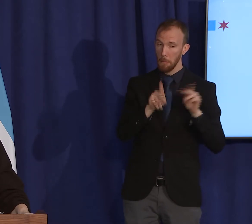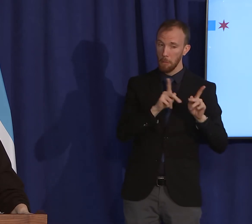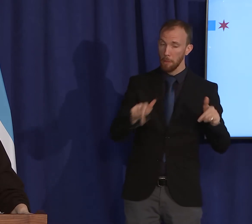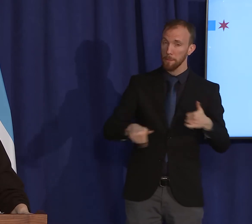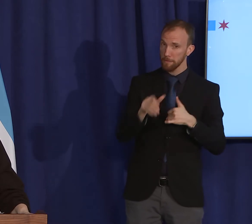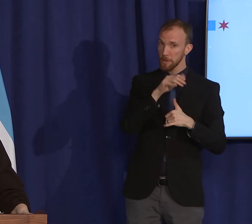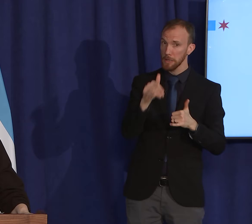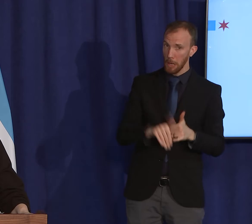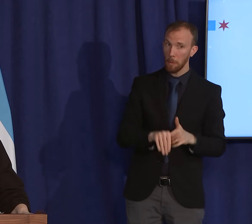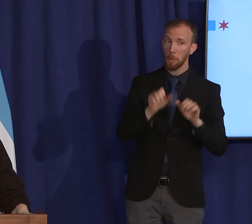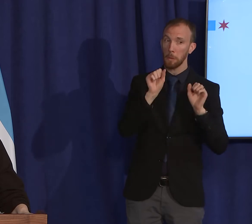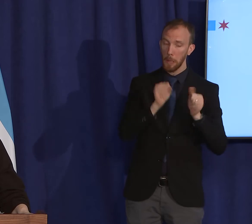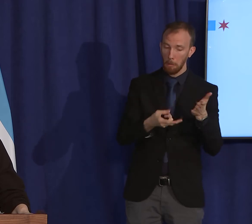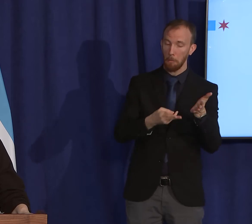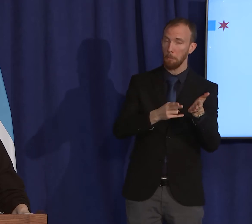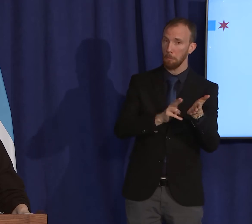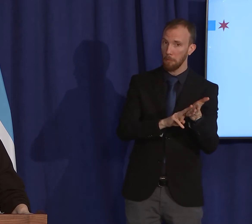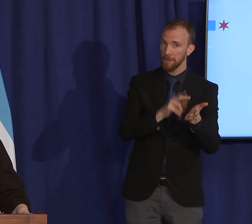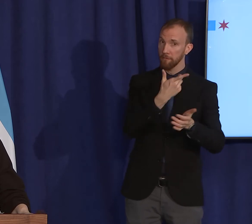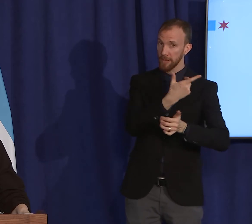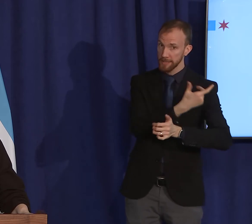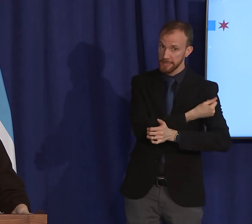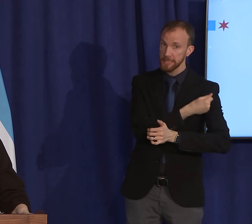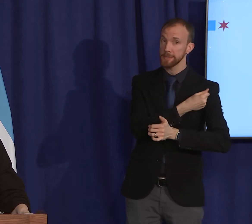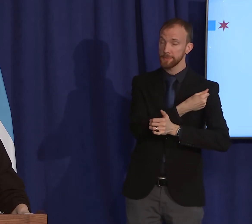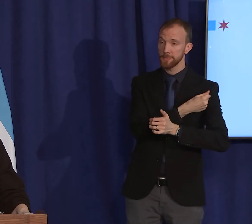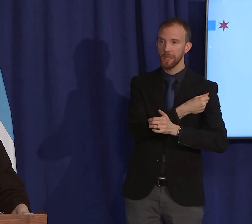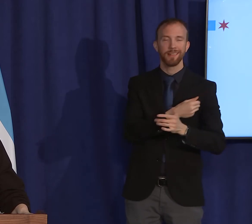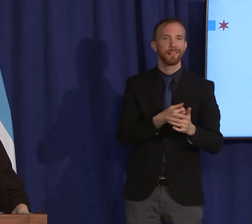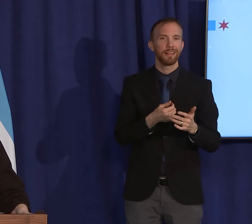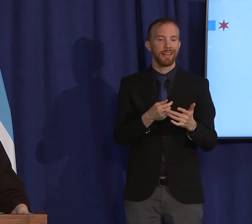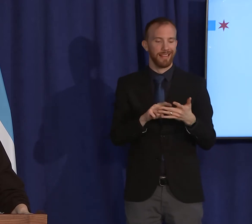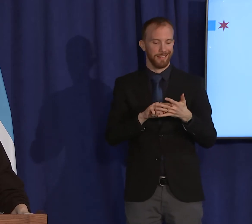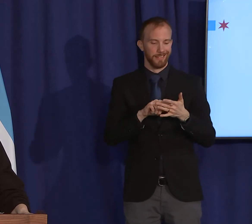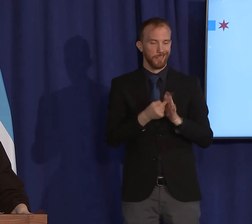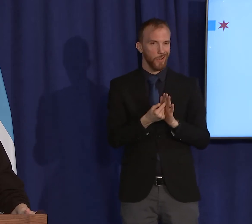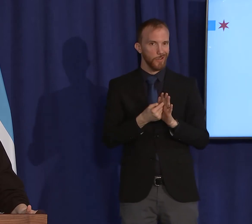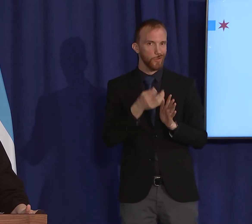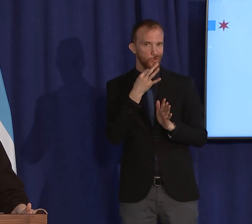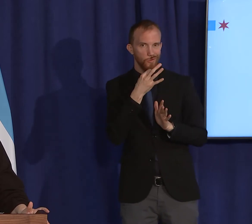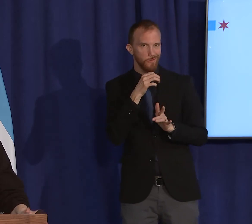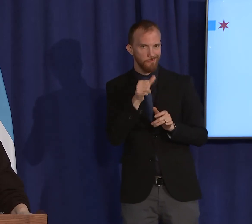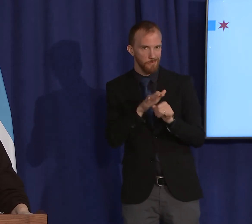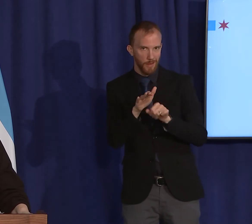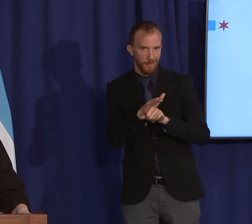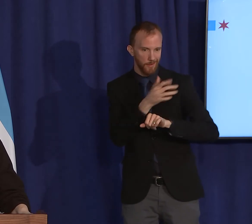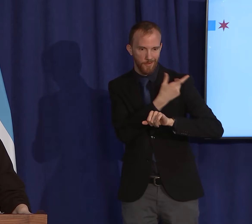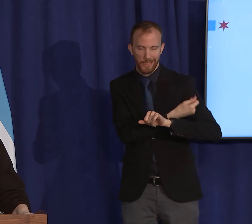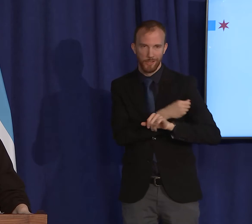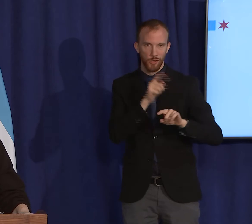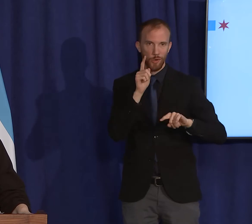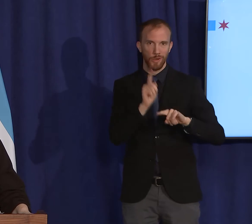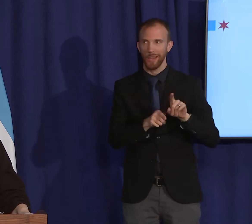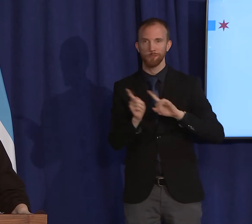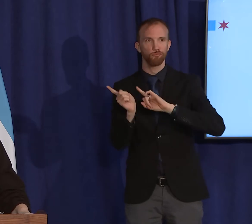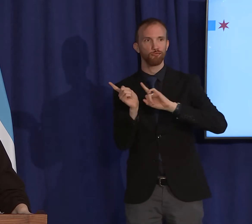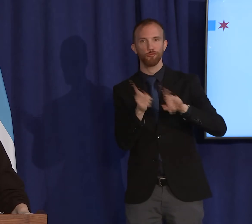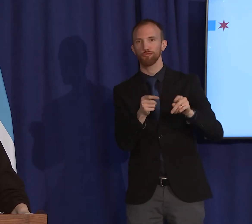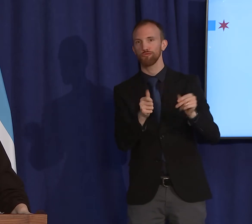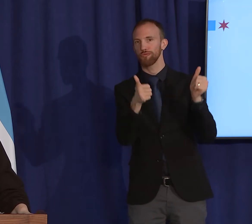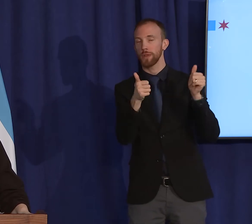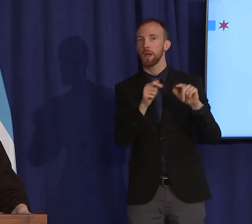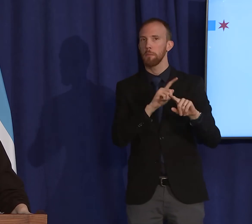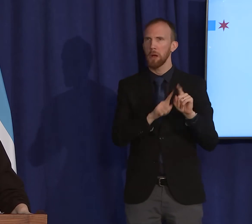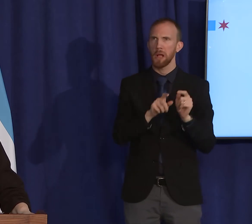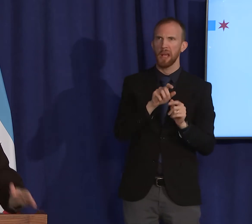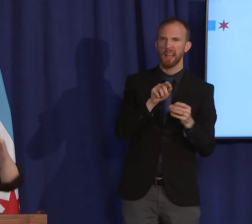vaccine. And there's not going to be enough vaccine right at the beginning, but you're going to be able to get a vaccine. I would anticipate in April and May as